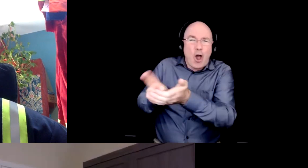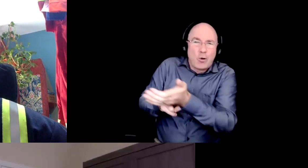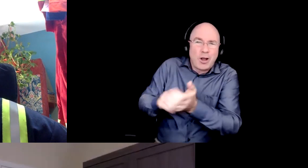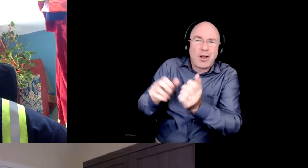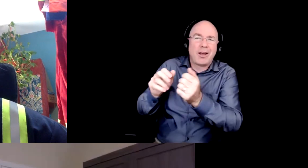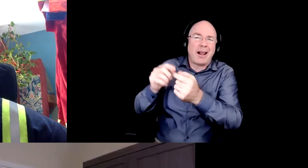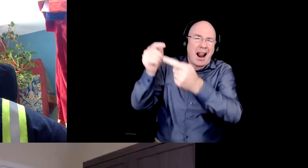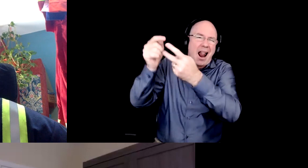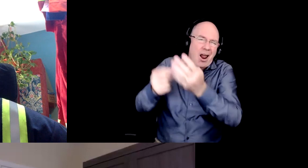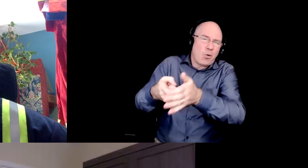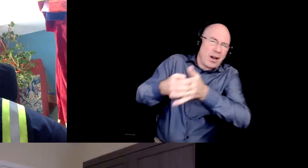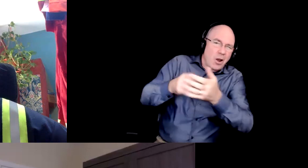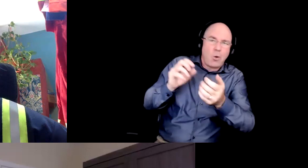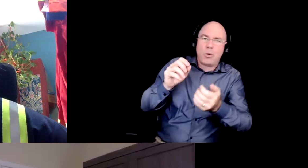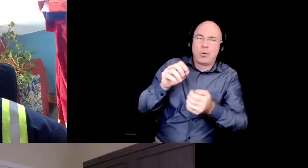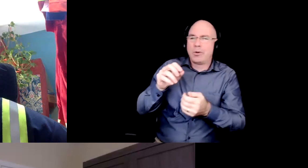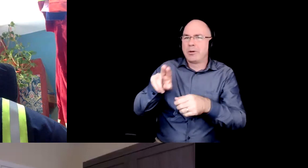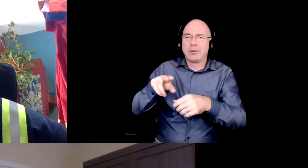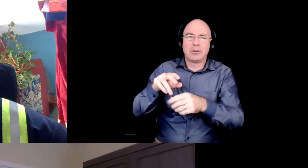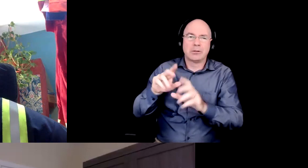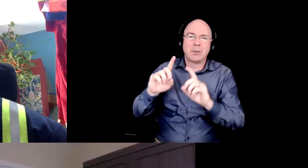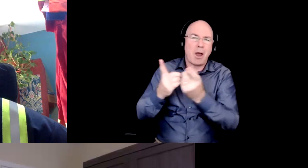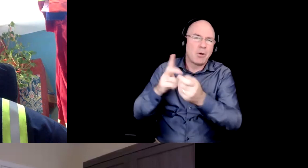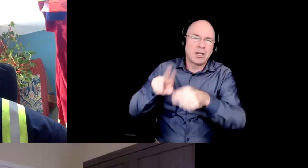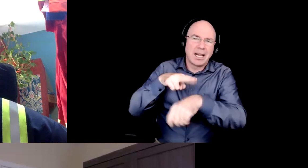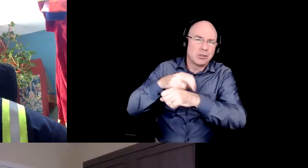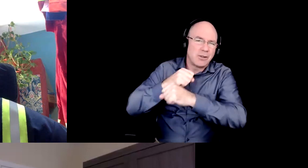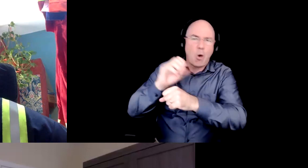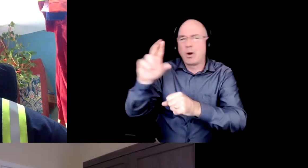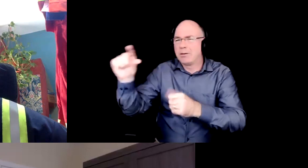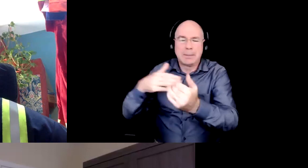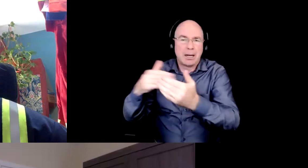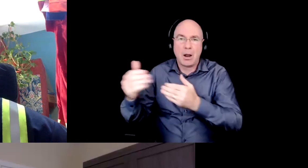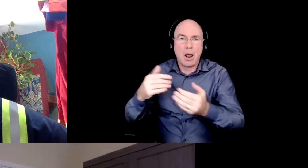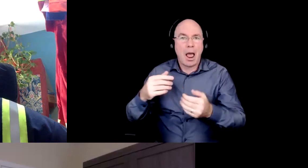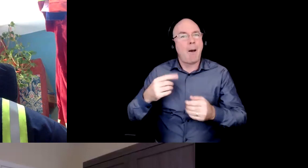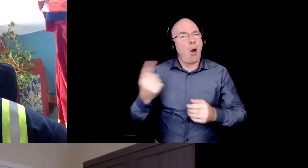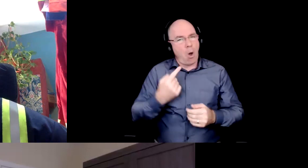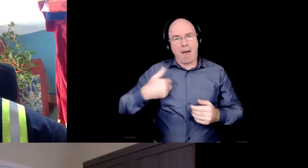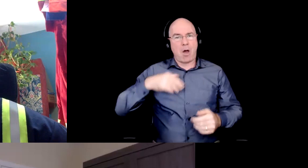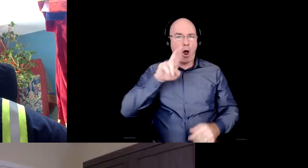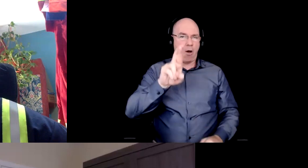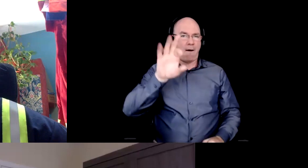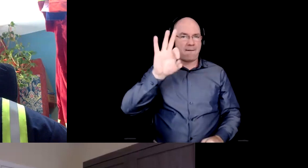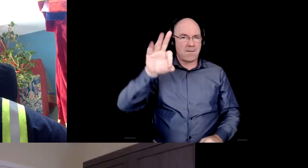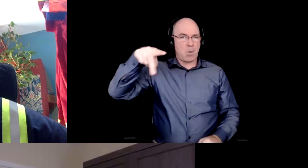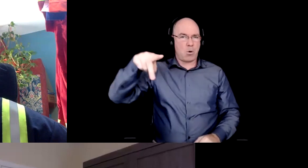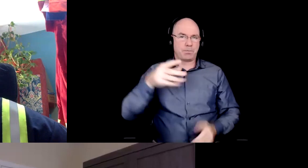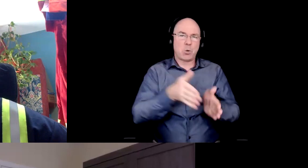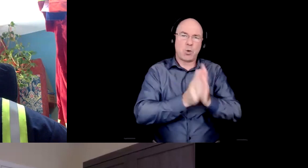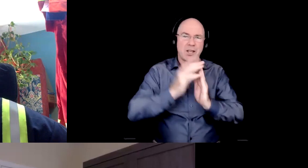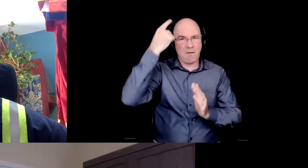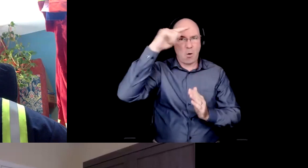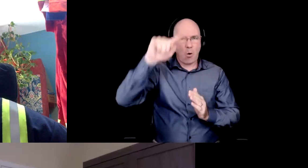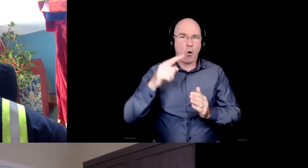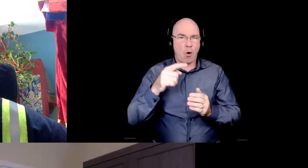National Defense or with government. And we always do things by request for proposals, or we put tenders on the buy